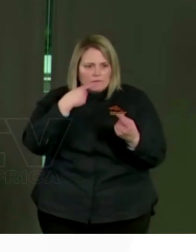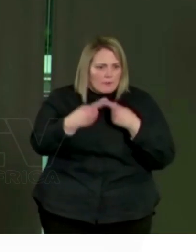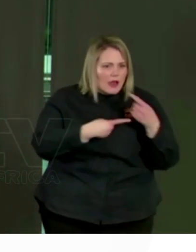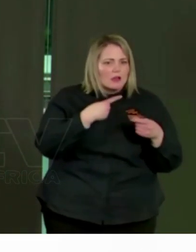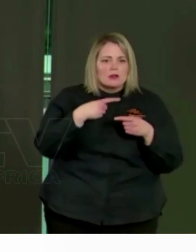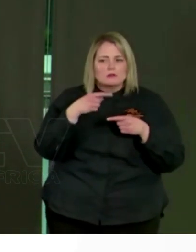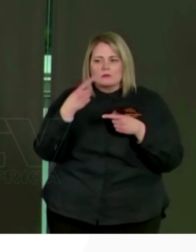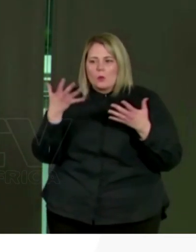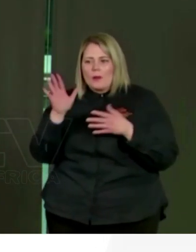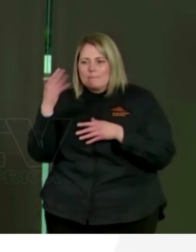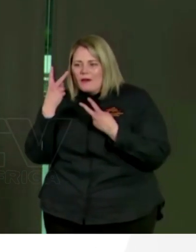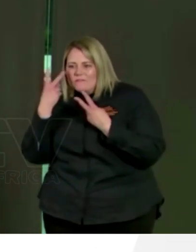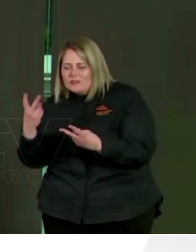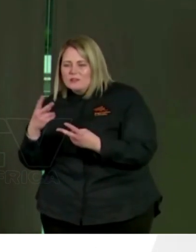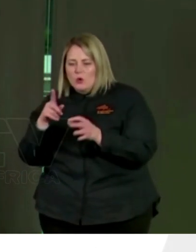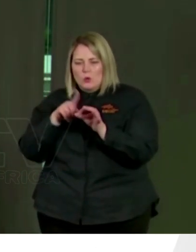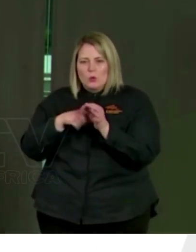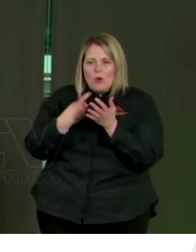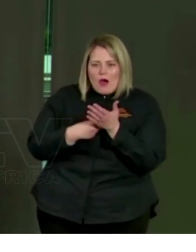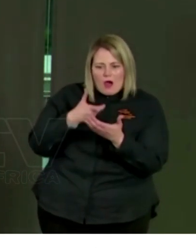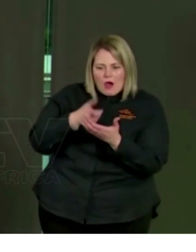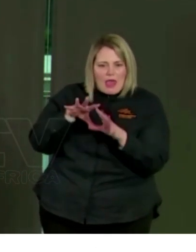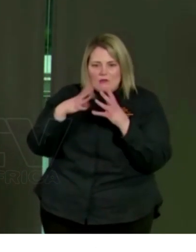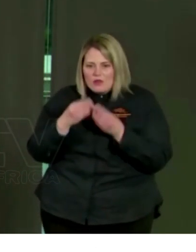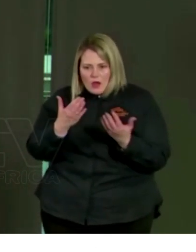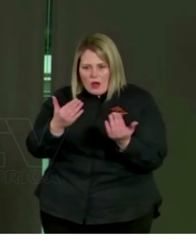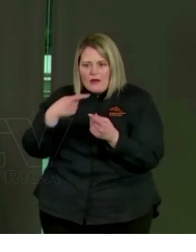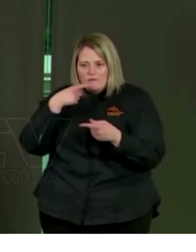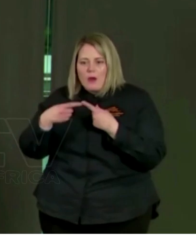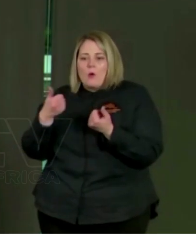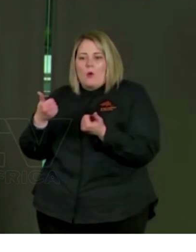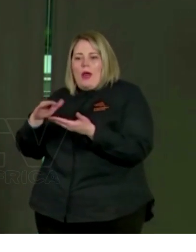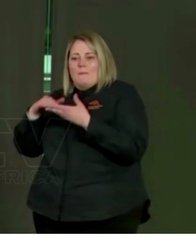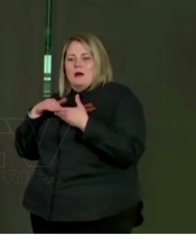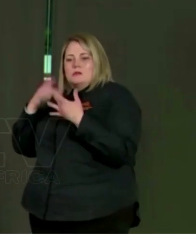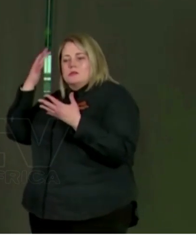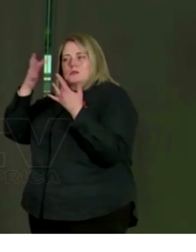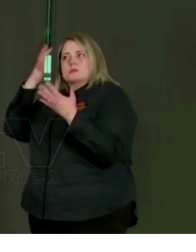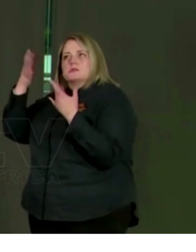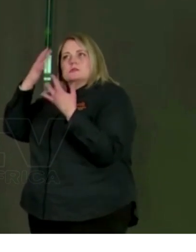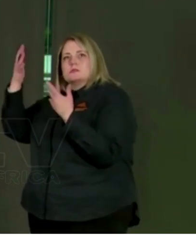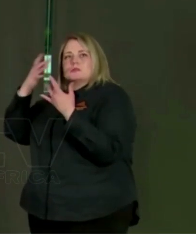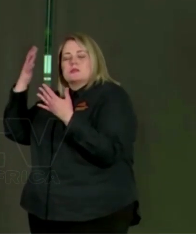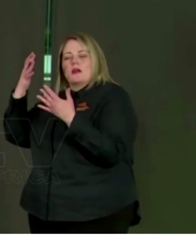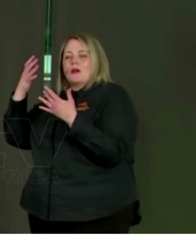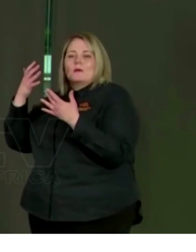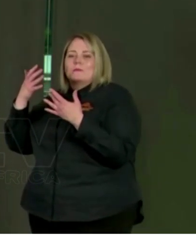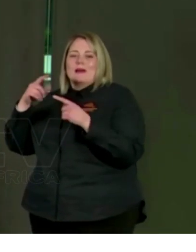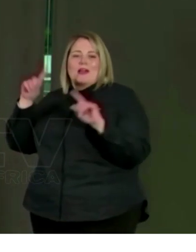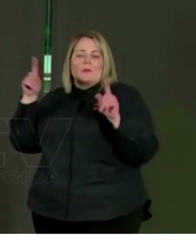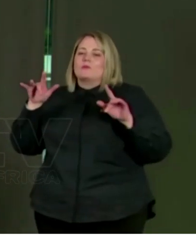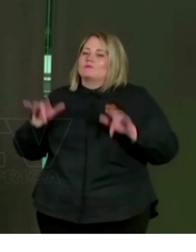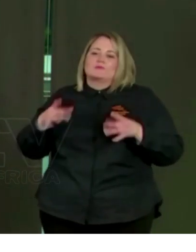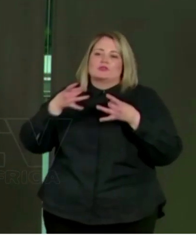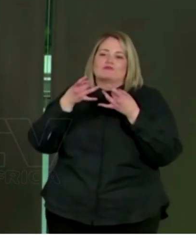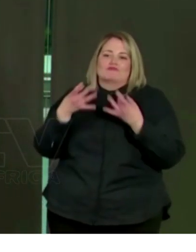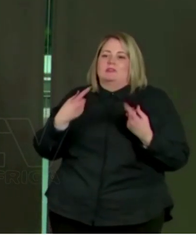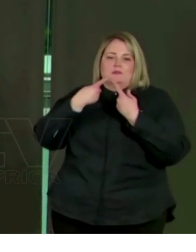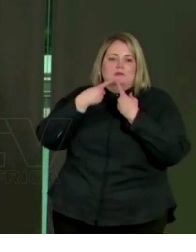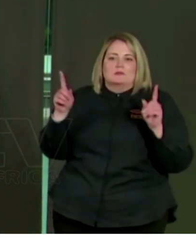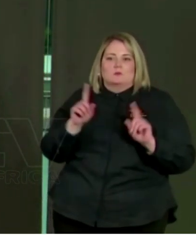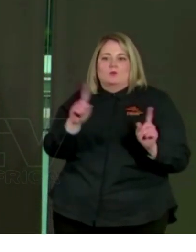doing the right thing. That is helping all of our processes, but we are not yet in a position to make that call, and as soon as we